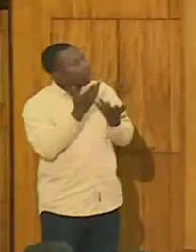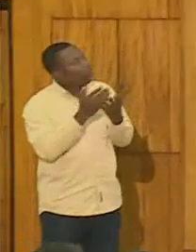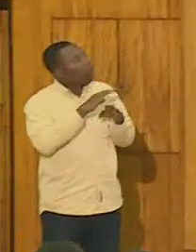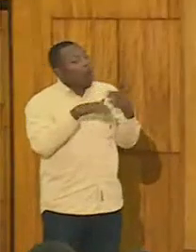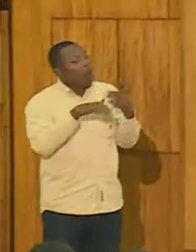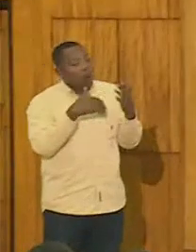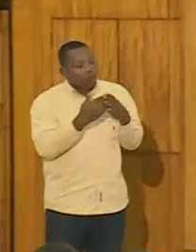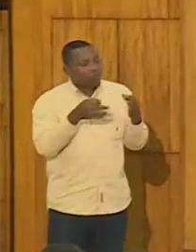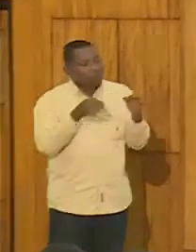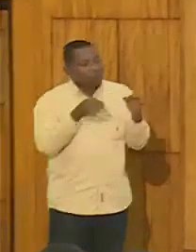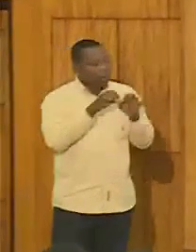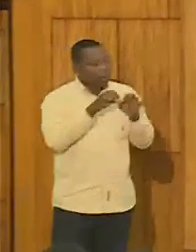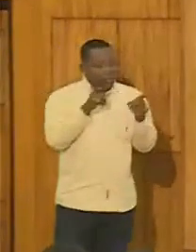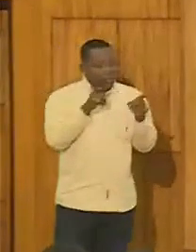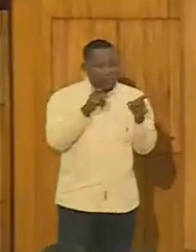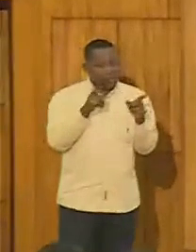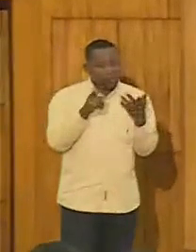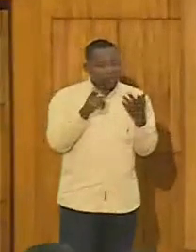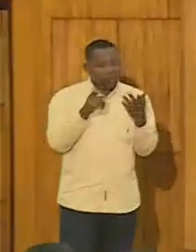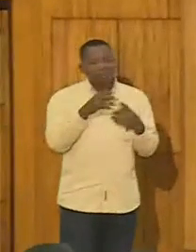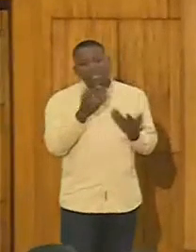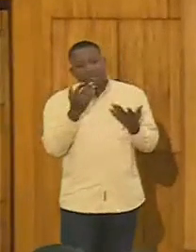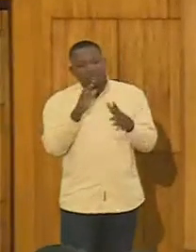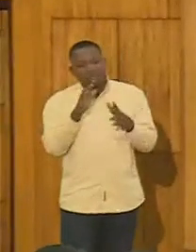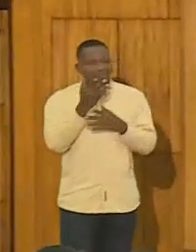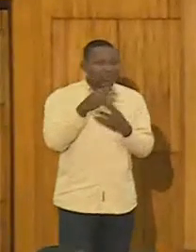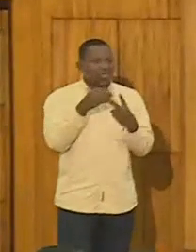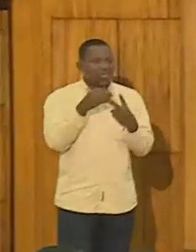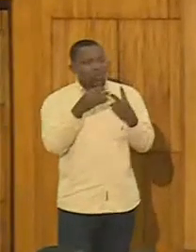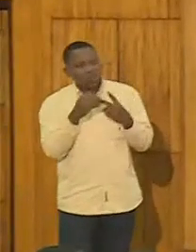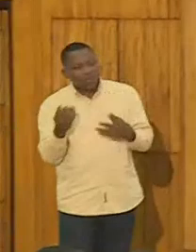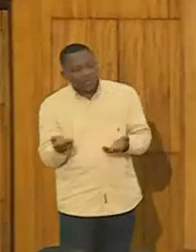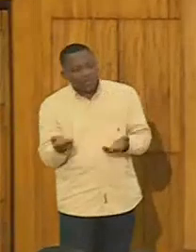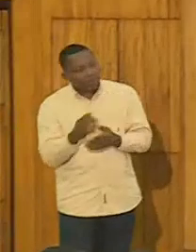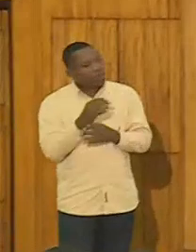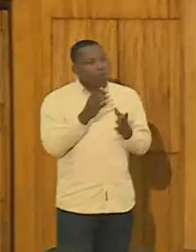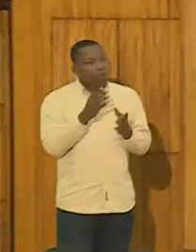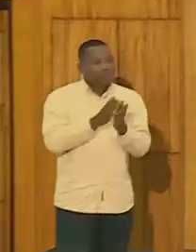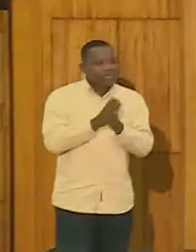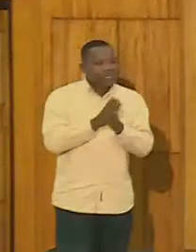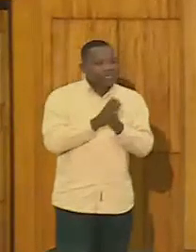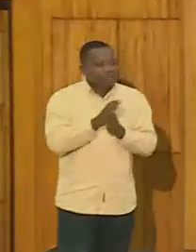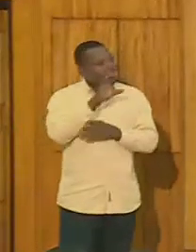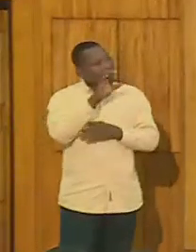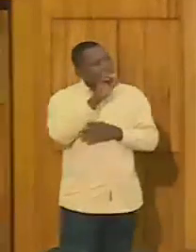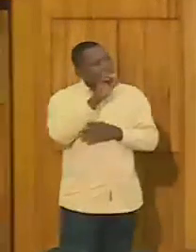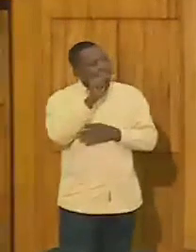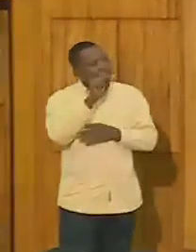But in terms of the choice and opting for Kebele, the young girls were opting for Kebele.